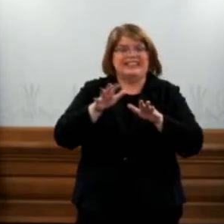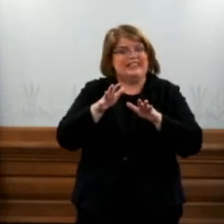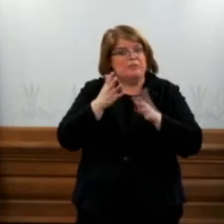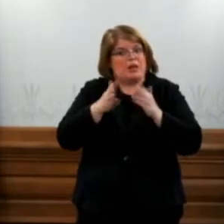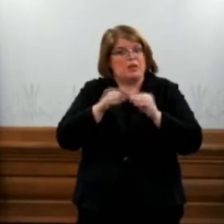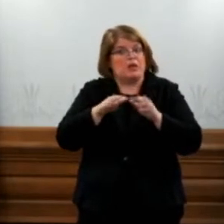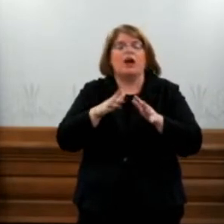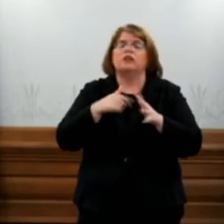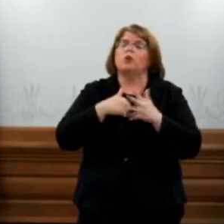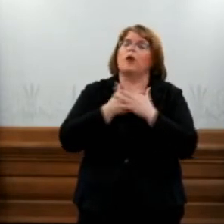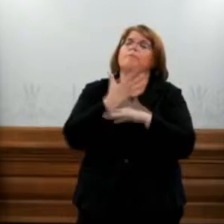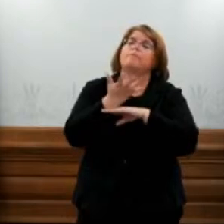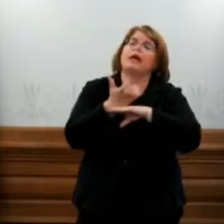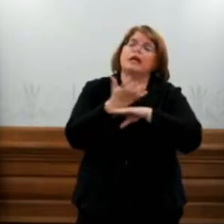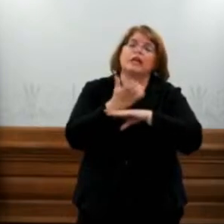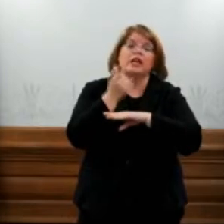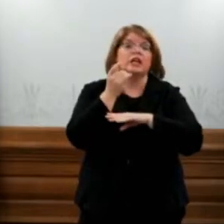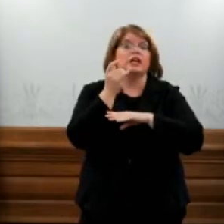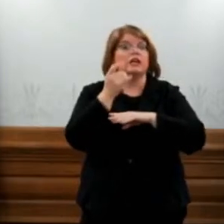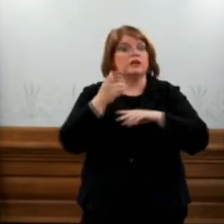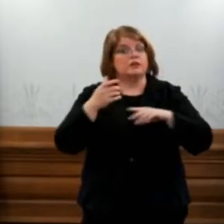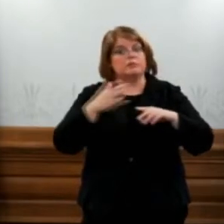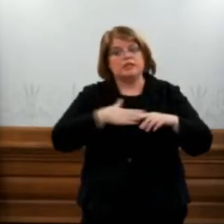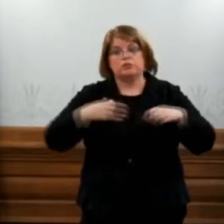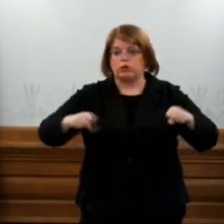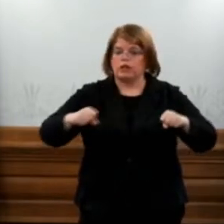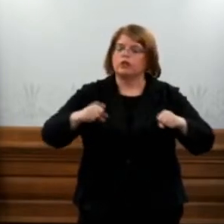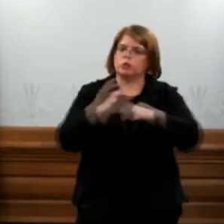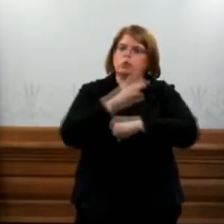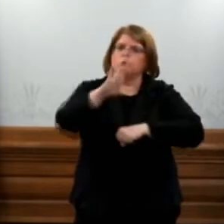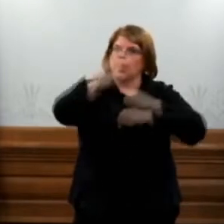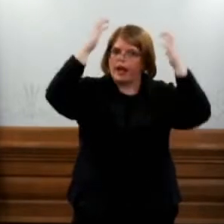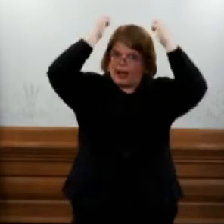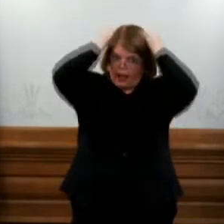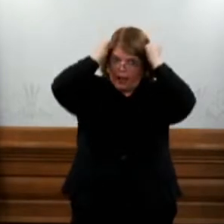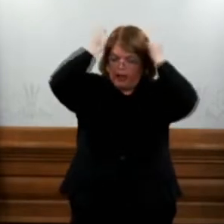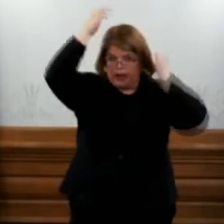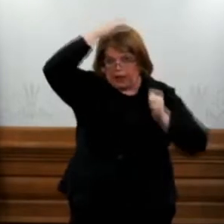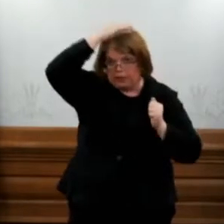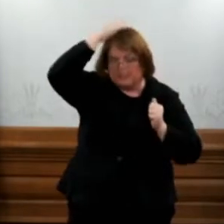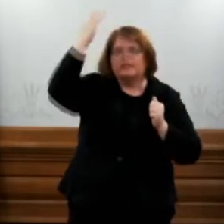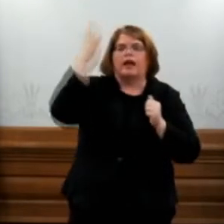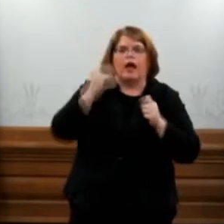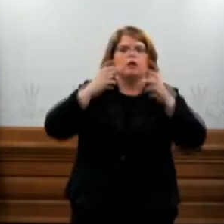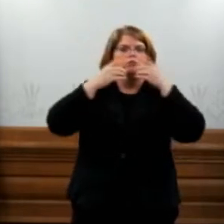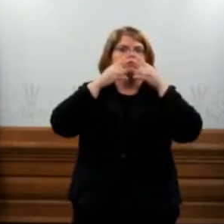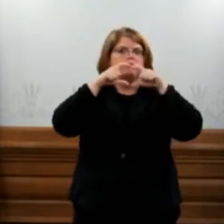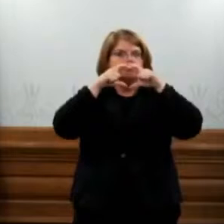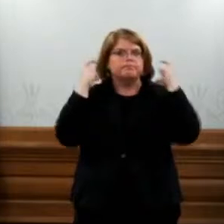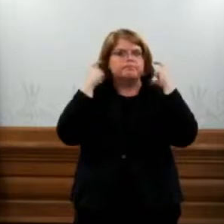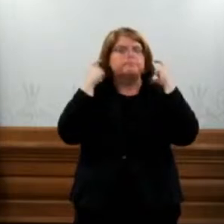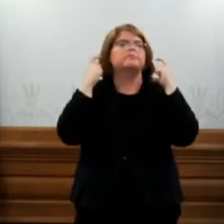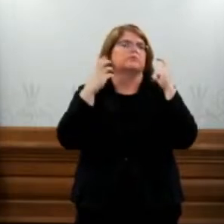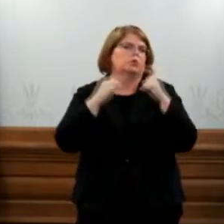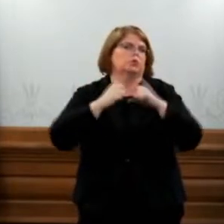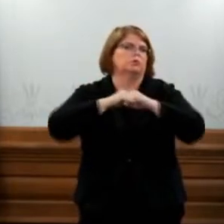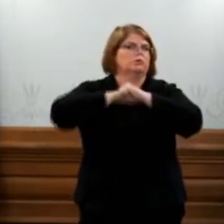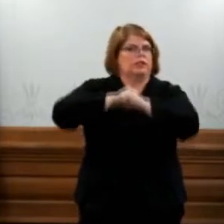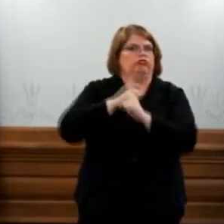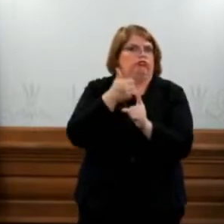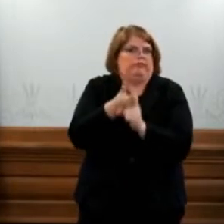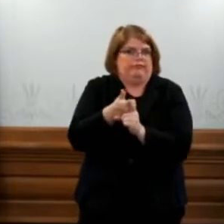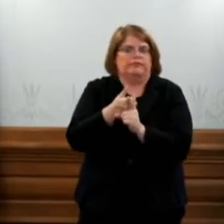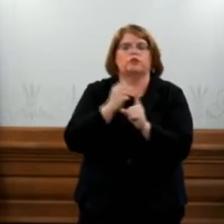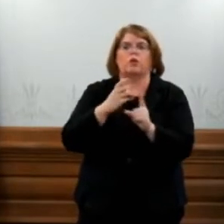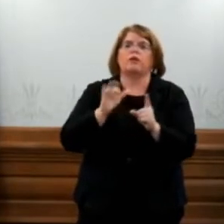to that one, motorcycles, wear helmets, and take the precautions against getting infected. Those are the end of prepared comments. Free to